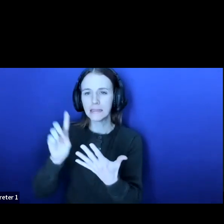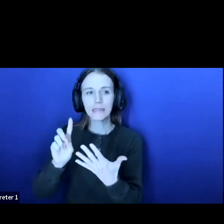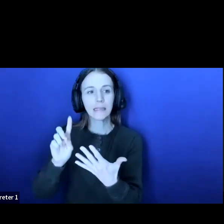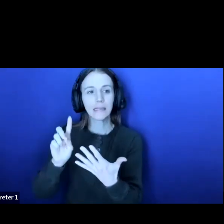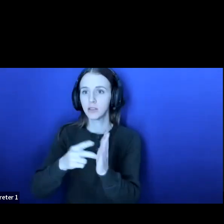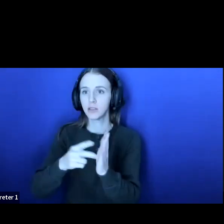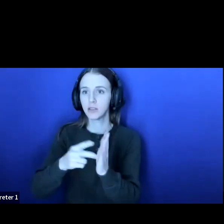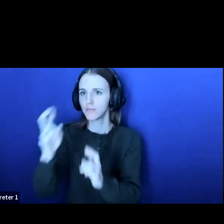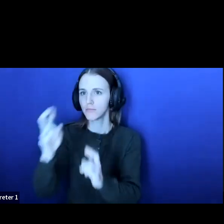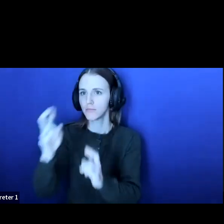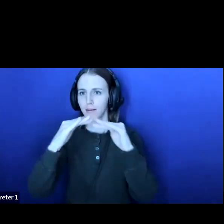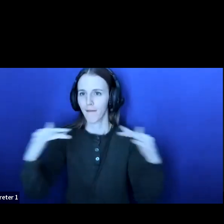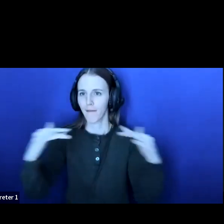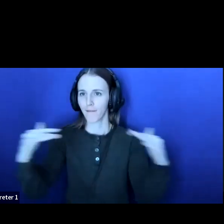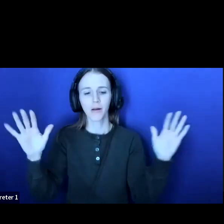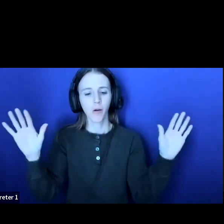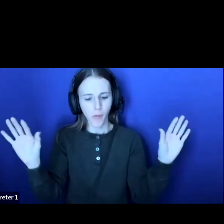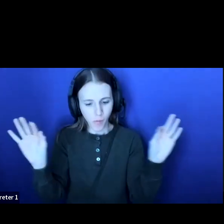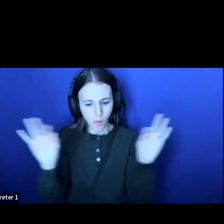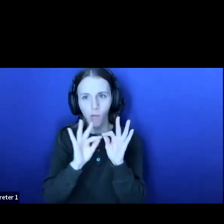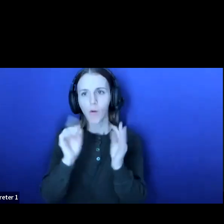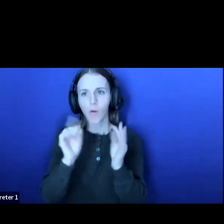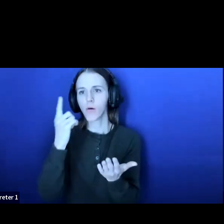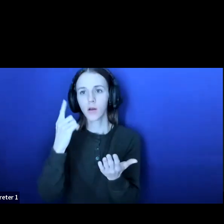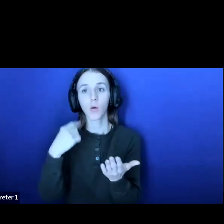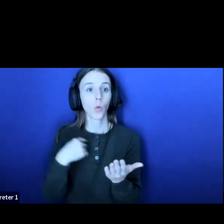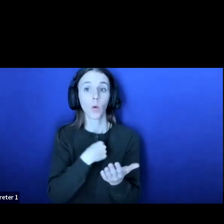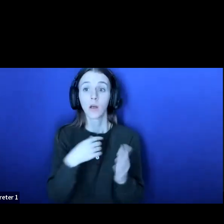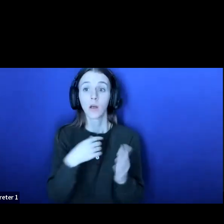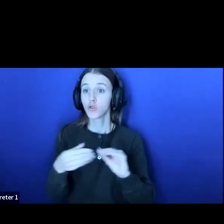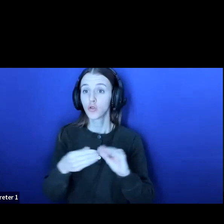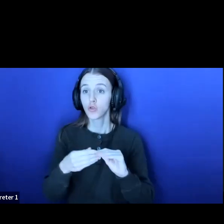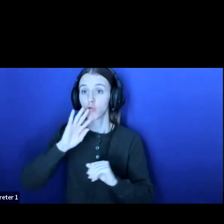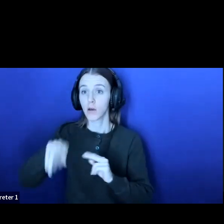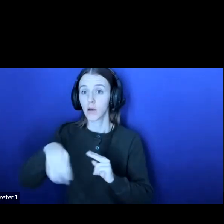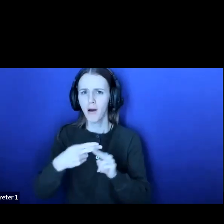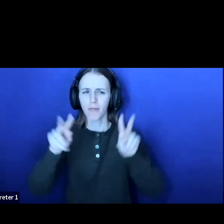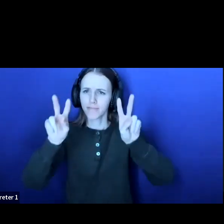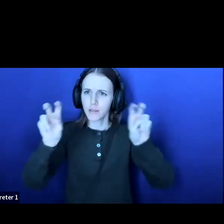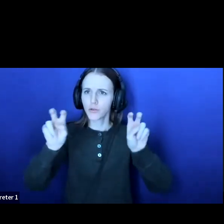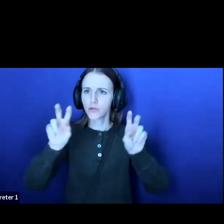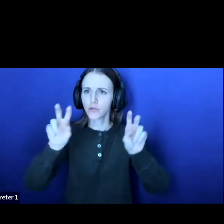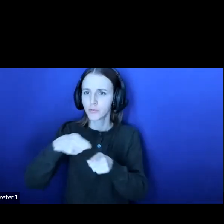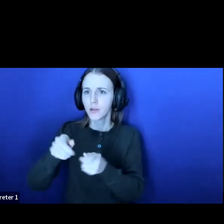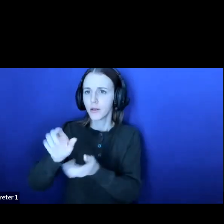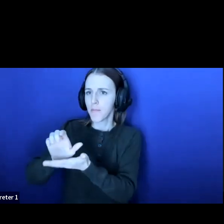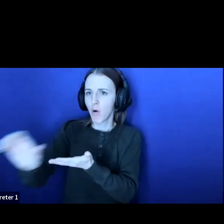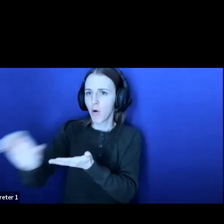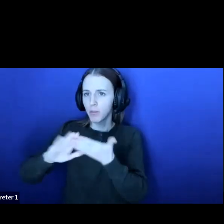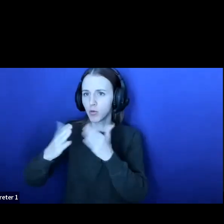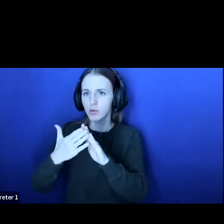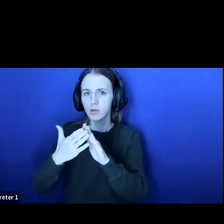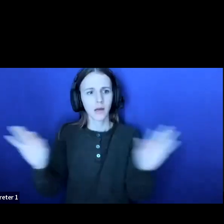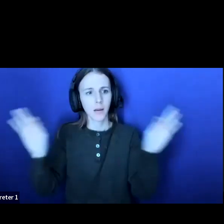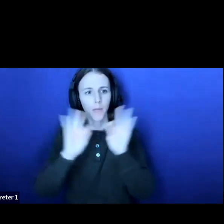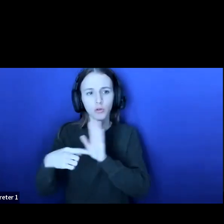It is very important to understand that when we're talking about the issues of marginalized community, we need to show cross-movement